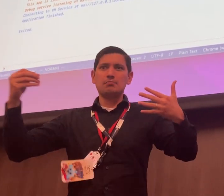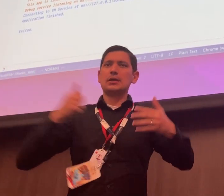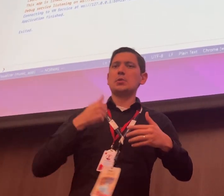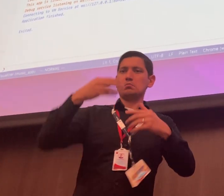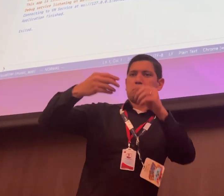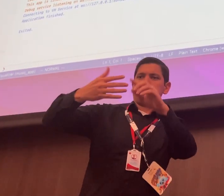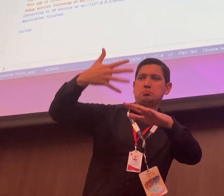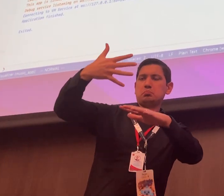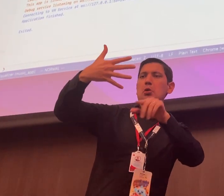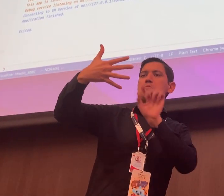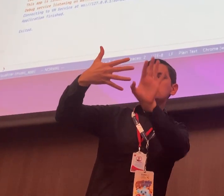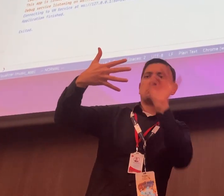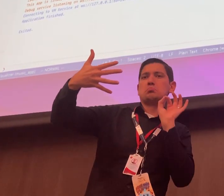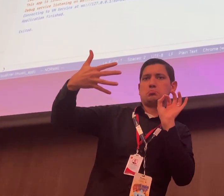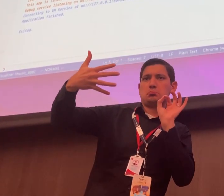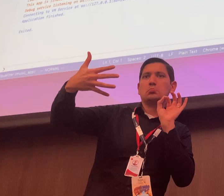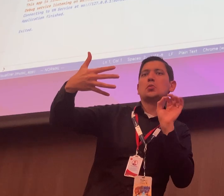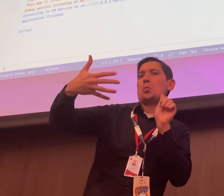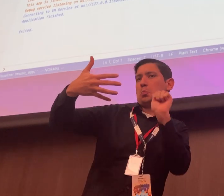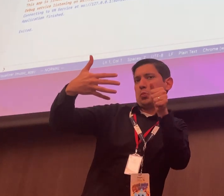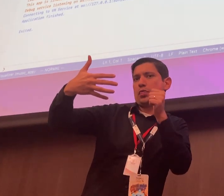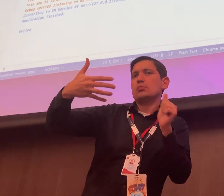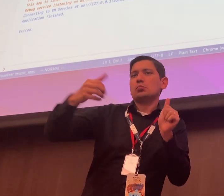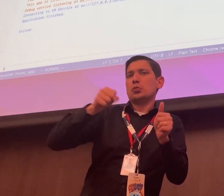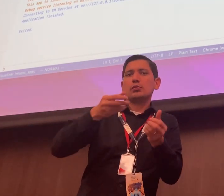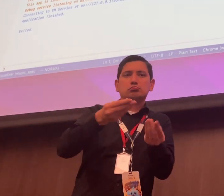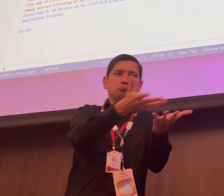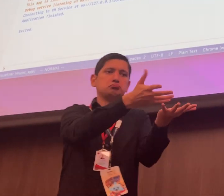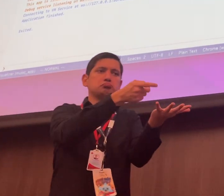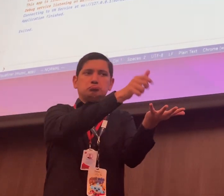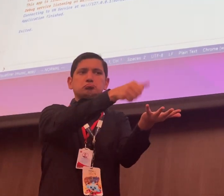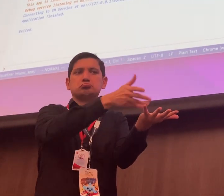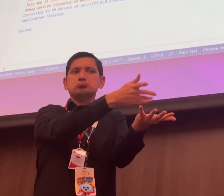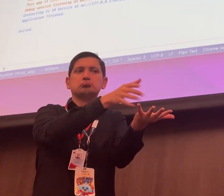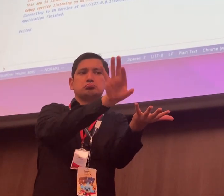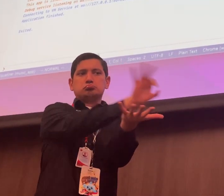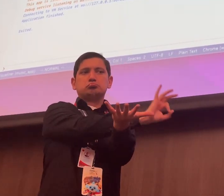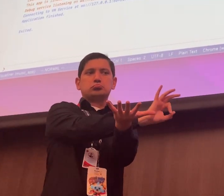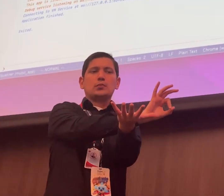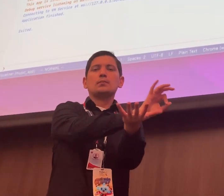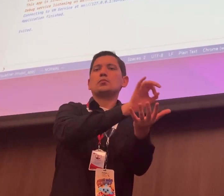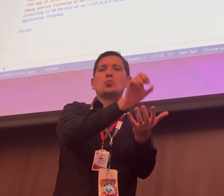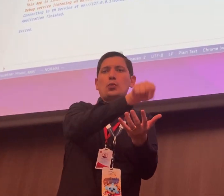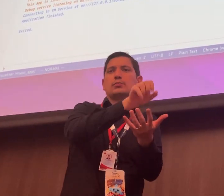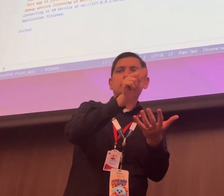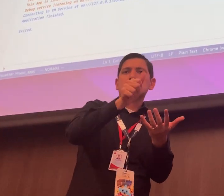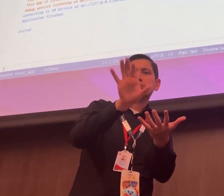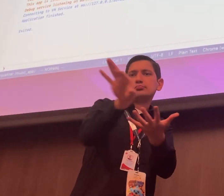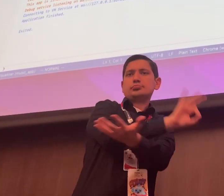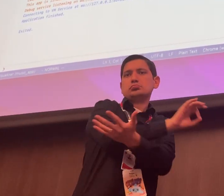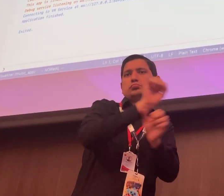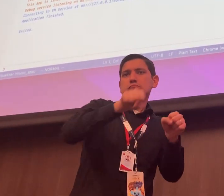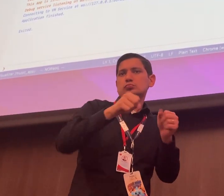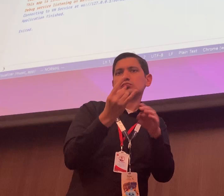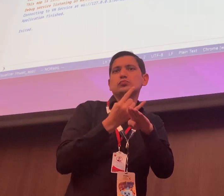and the Web Audio API is used for that in Google Meet. So it should all be available to you.